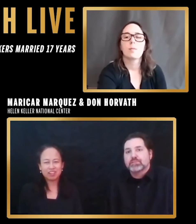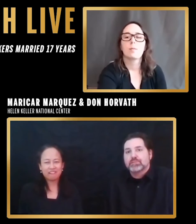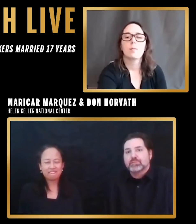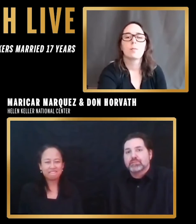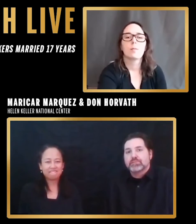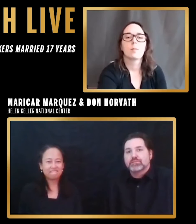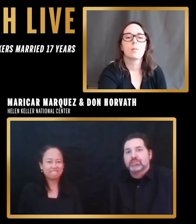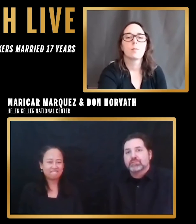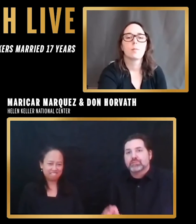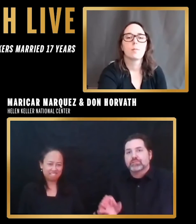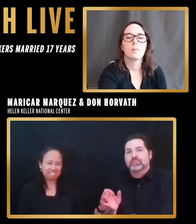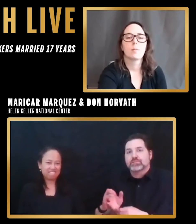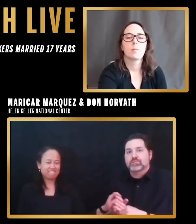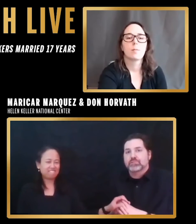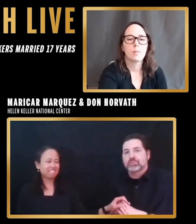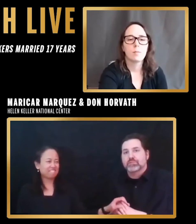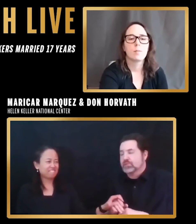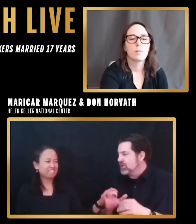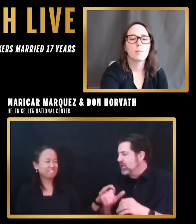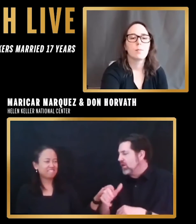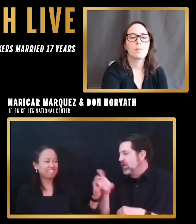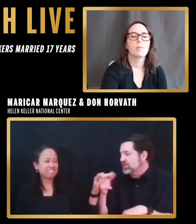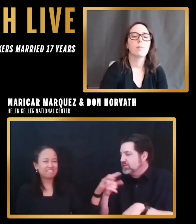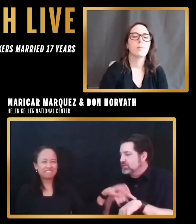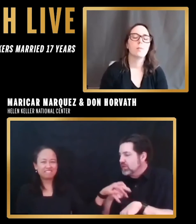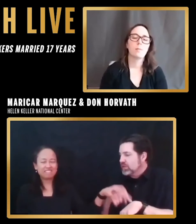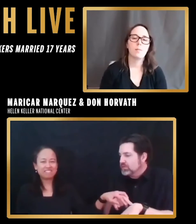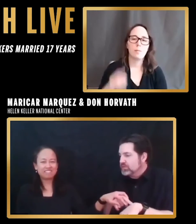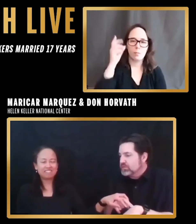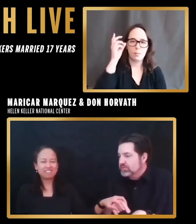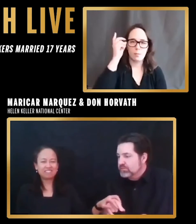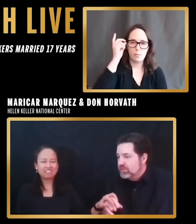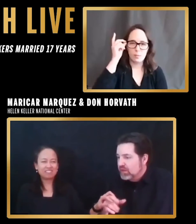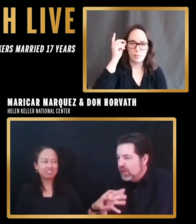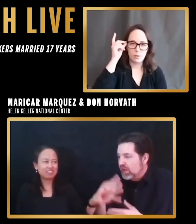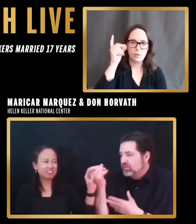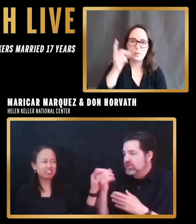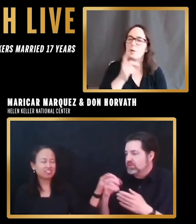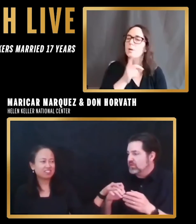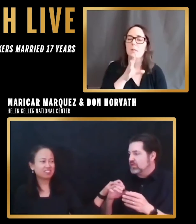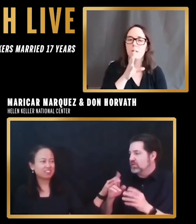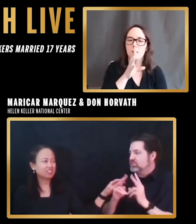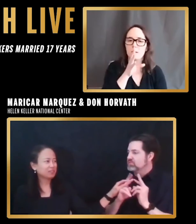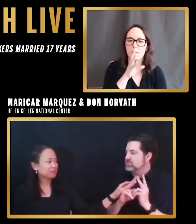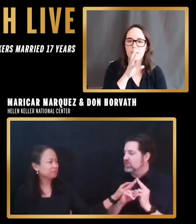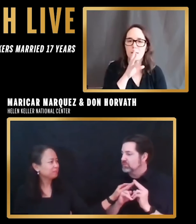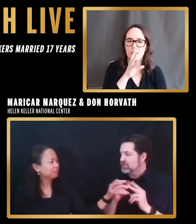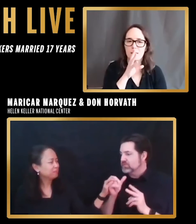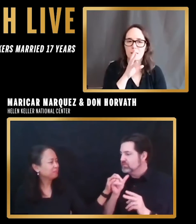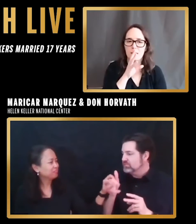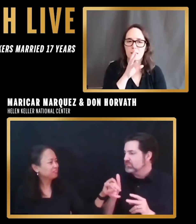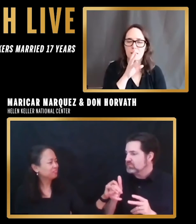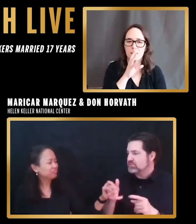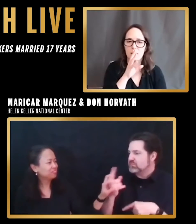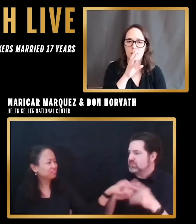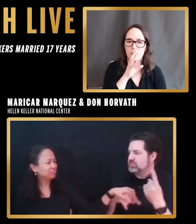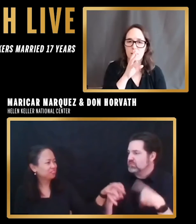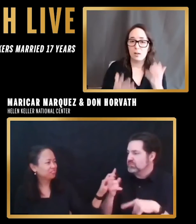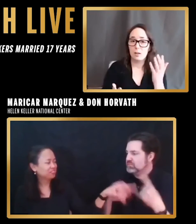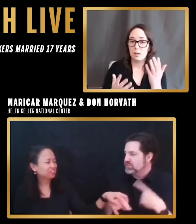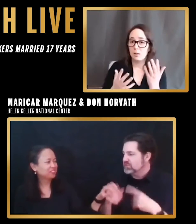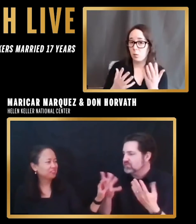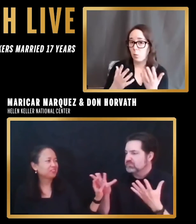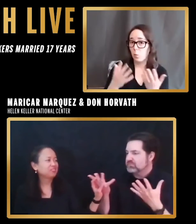And are there times where maybe if you're out with another couple, maybe that doesn't sign, like how you